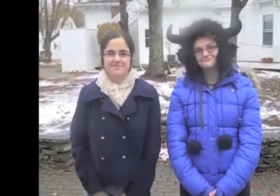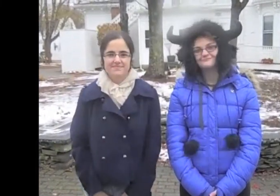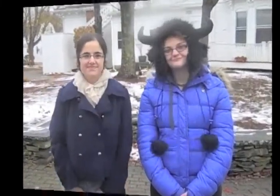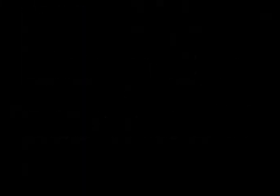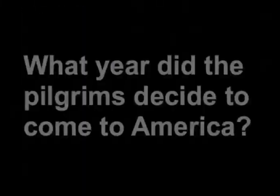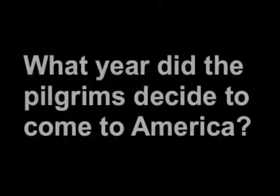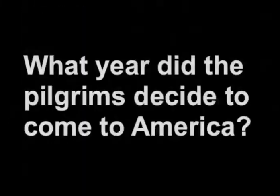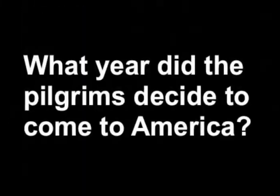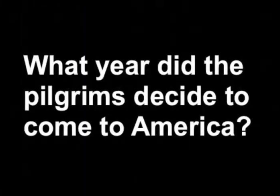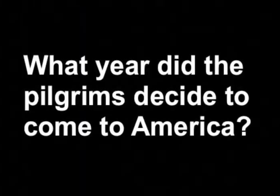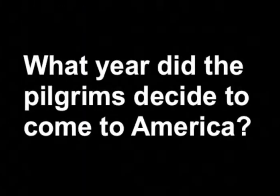as well, okay?